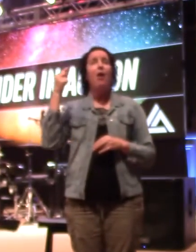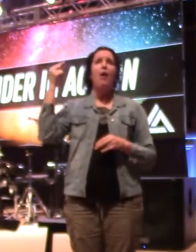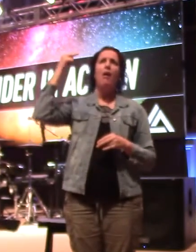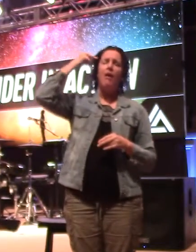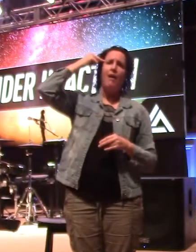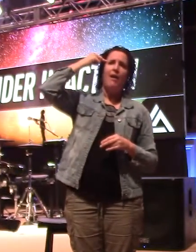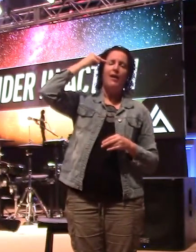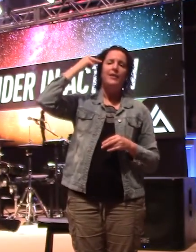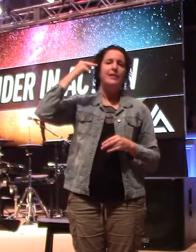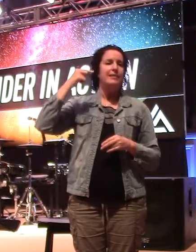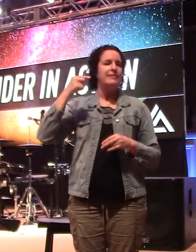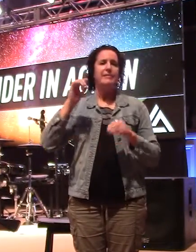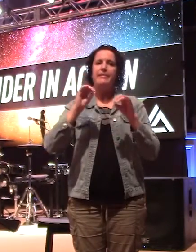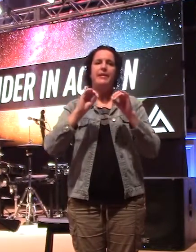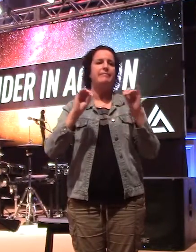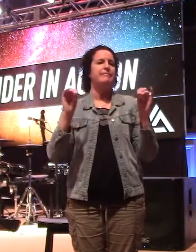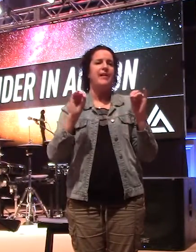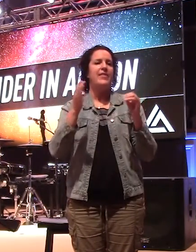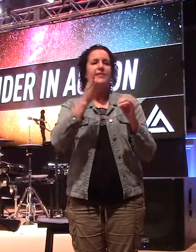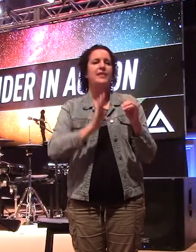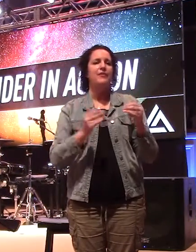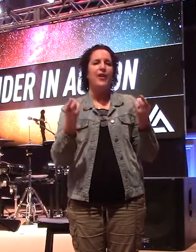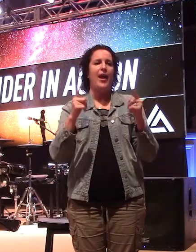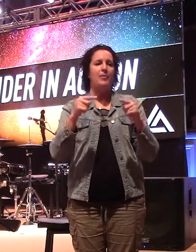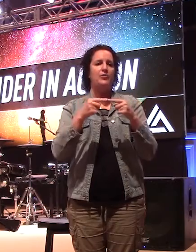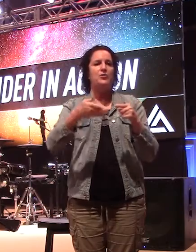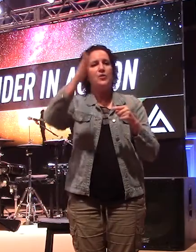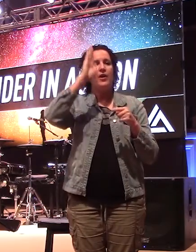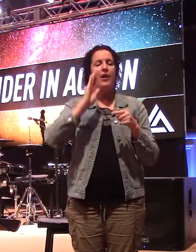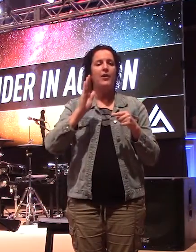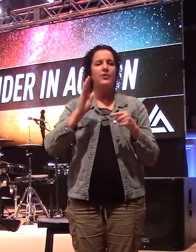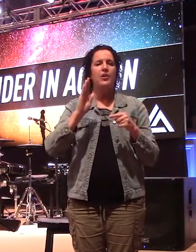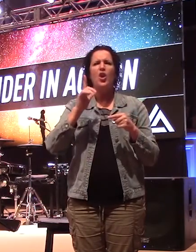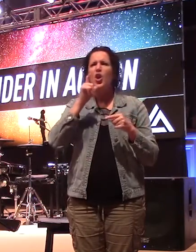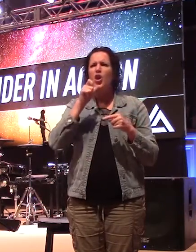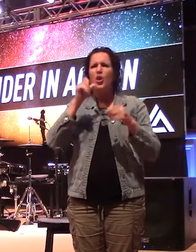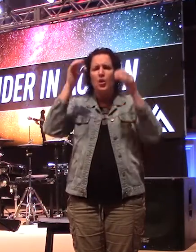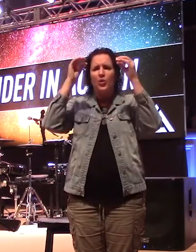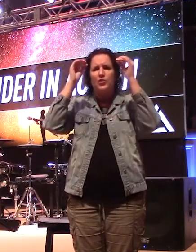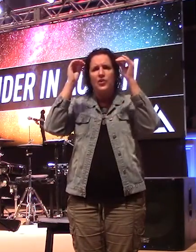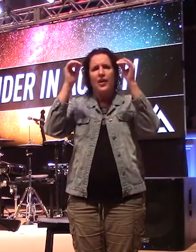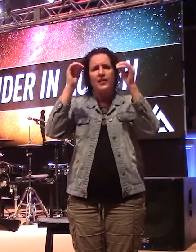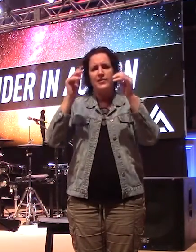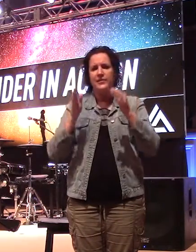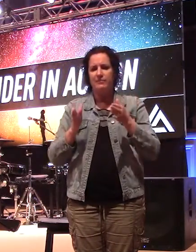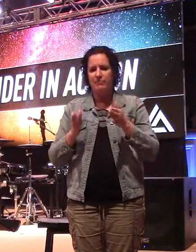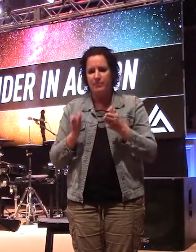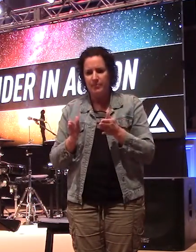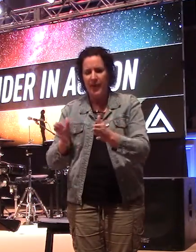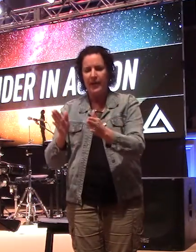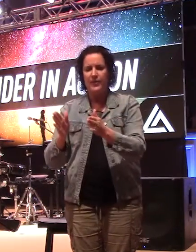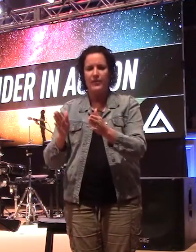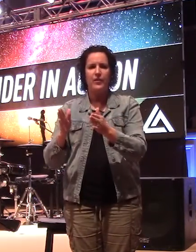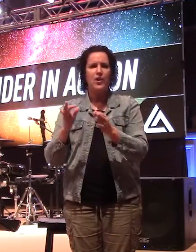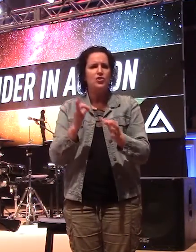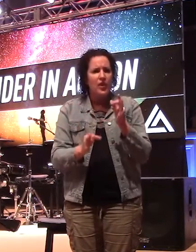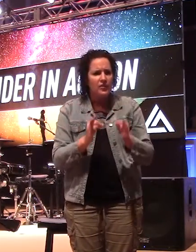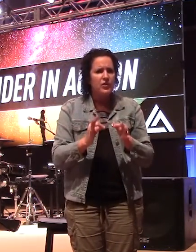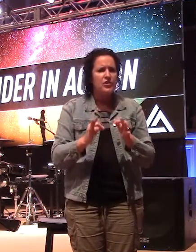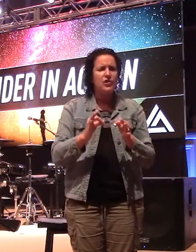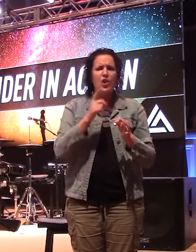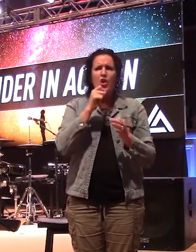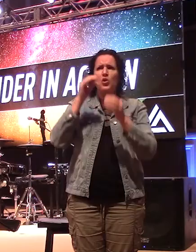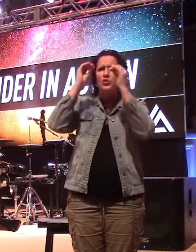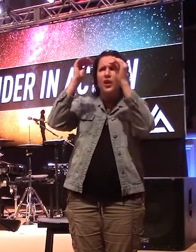did he consult? Who gave him understanding? Verse 14, who taught him the path of justice? Who taught him knowledge? Who informed him the way of